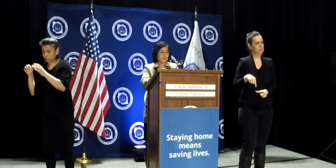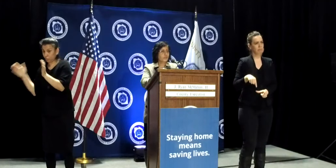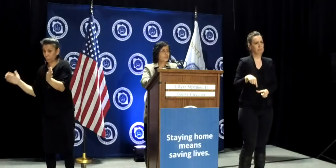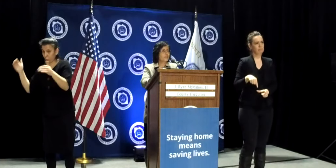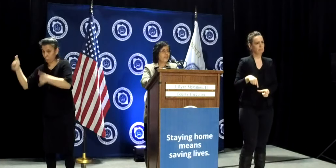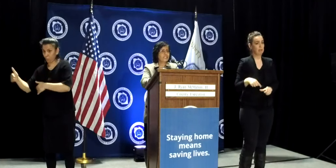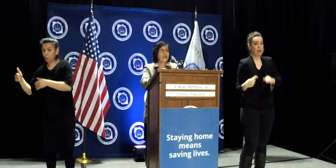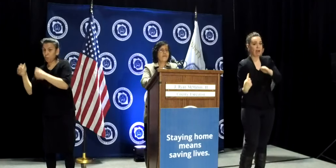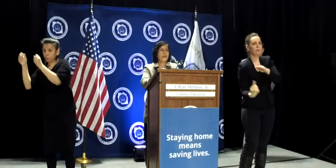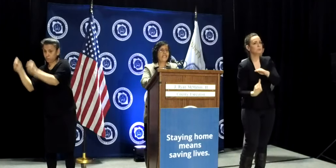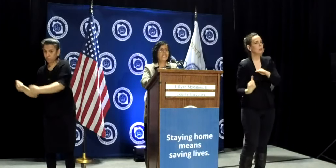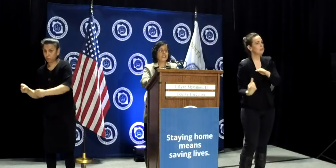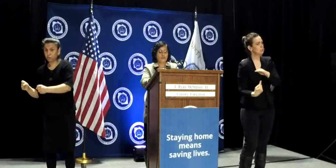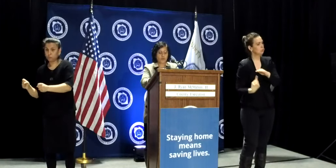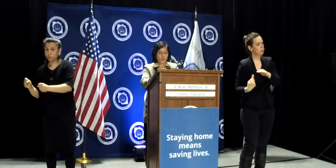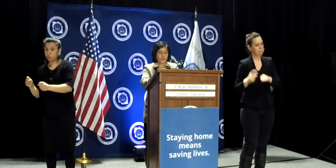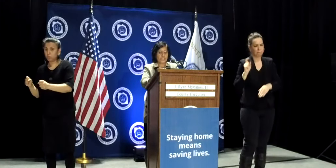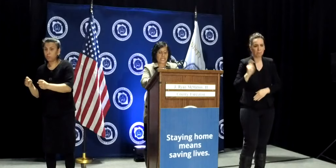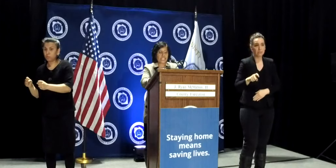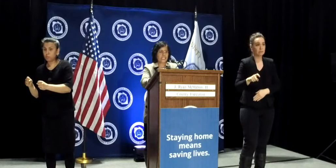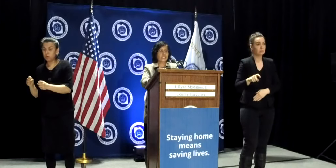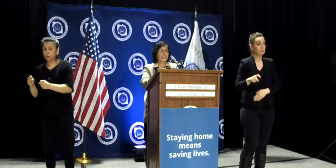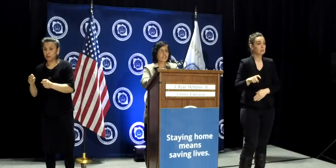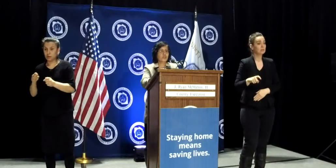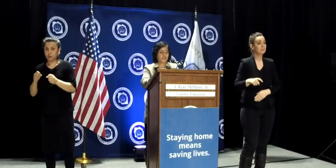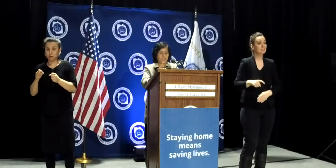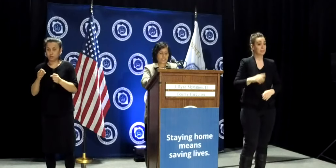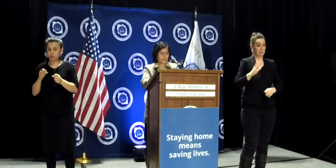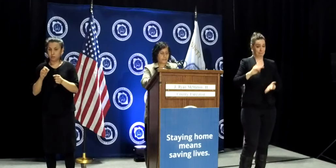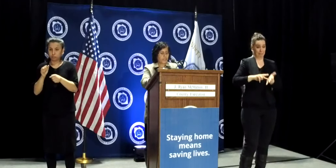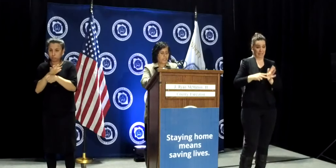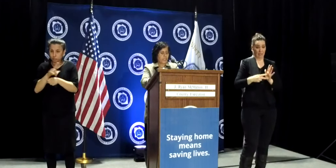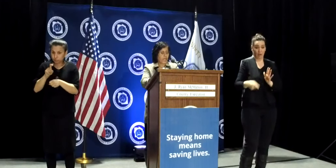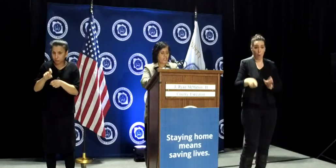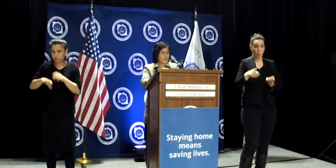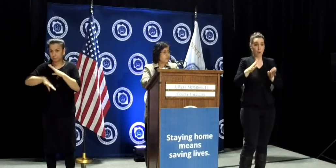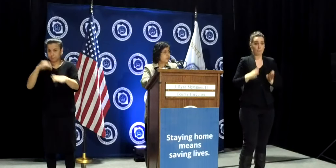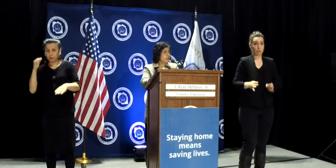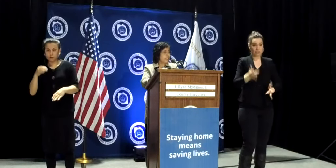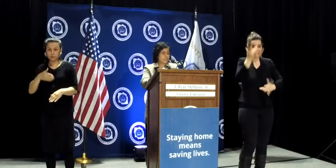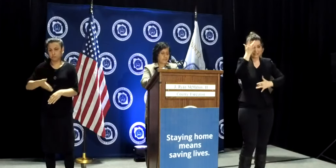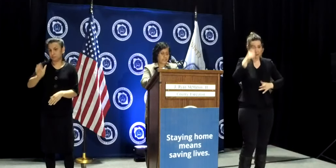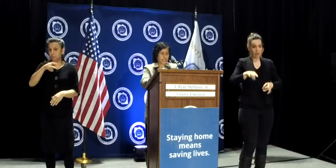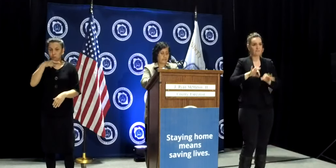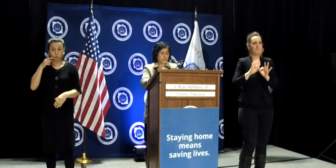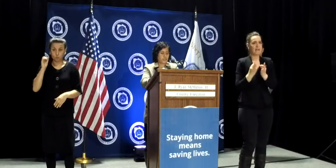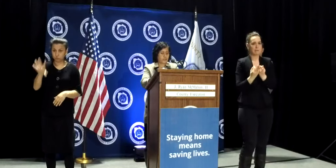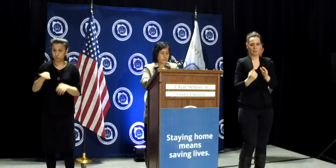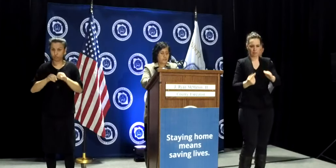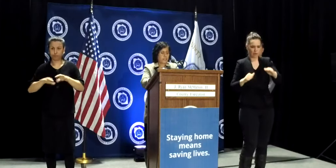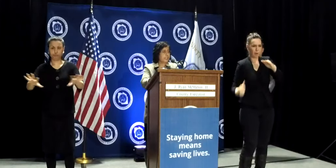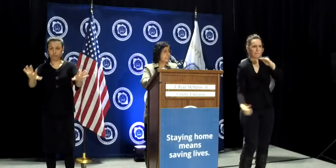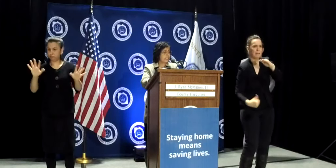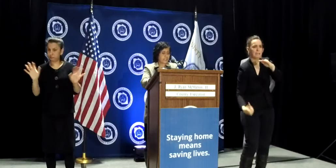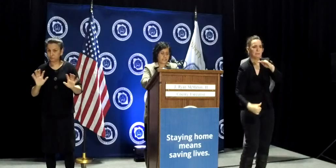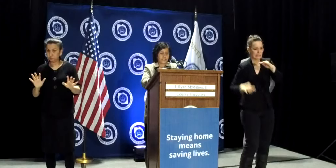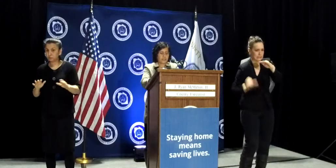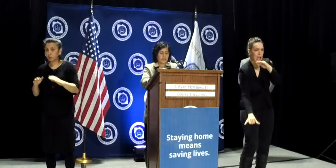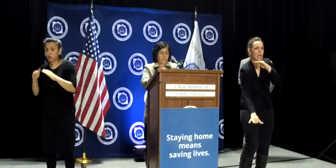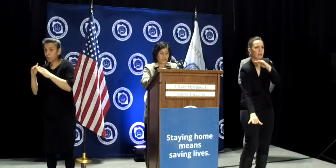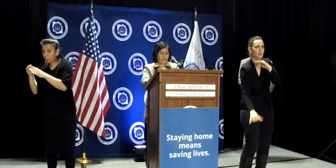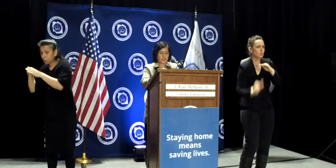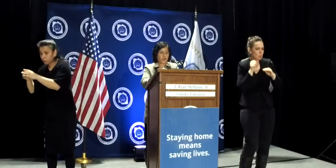they were able to prevent many more cases in the community. I know it was not easy for them to do, but they did